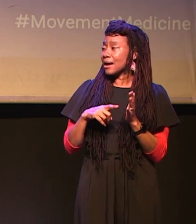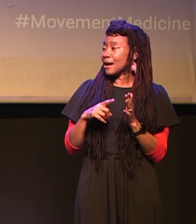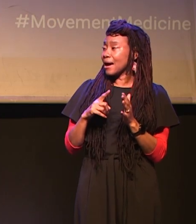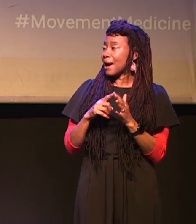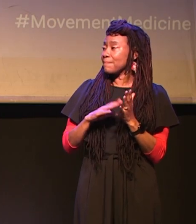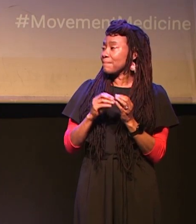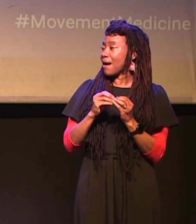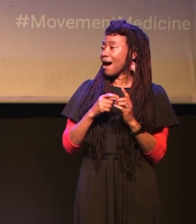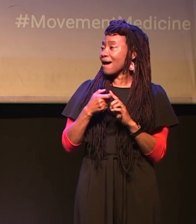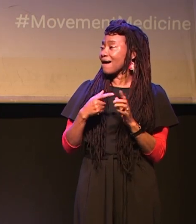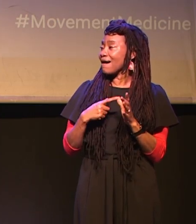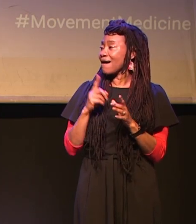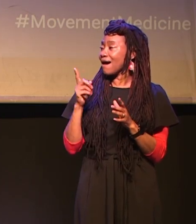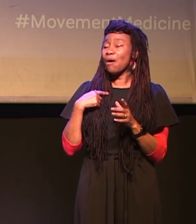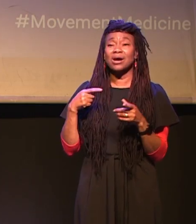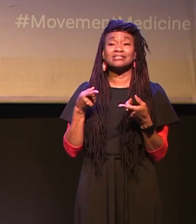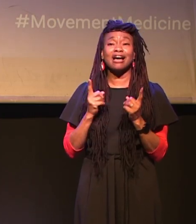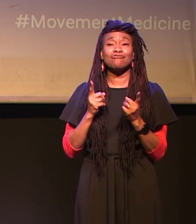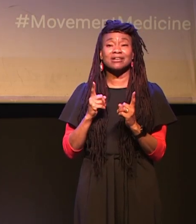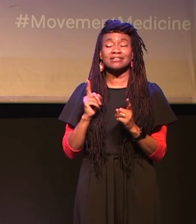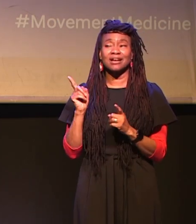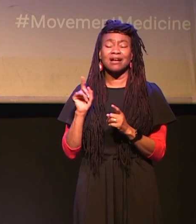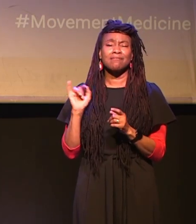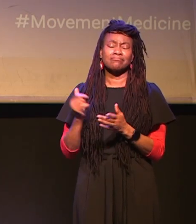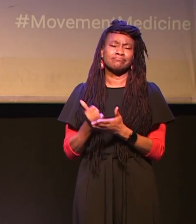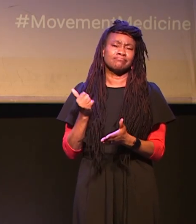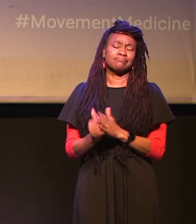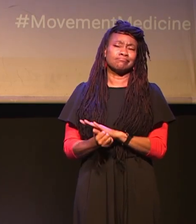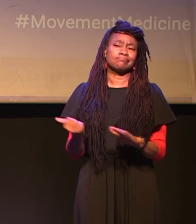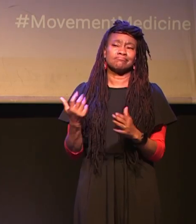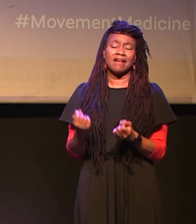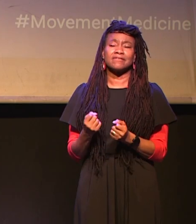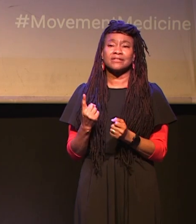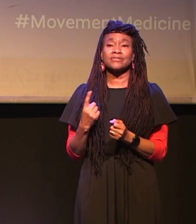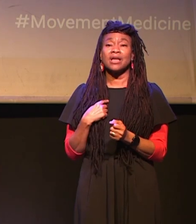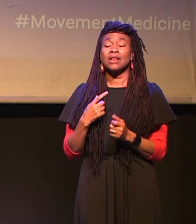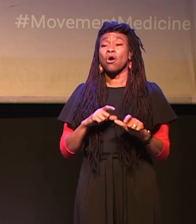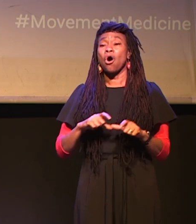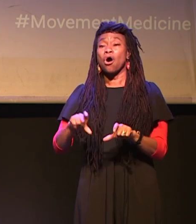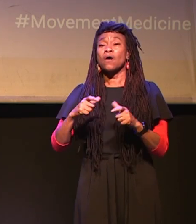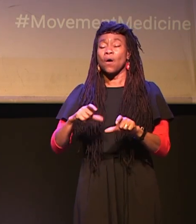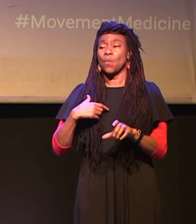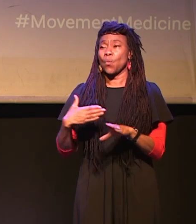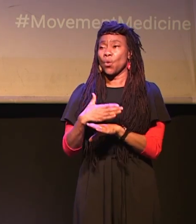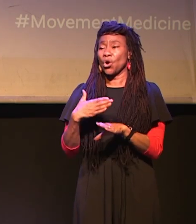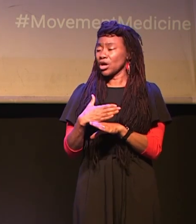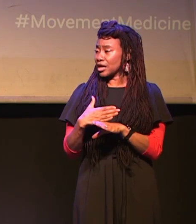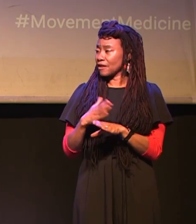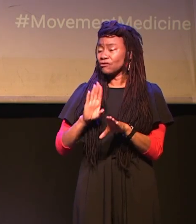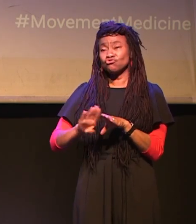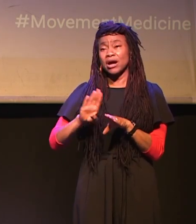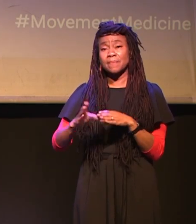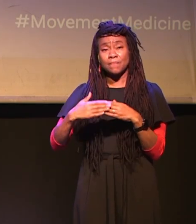former co-director, who's just a ninja. And then ongoingly, we're working towards training